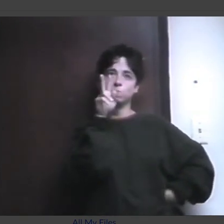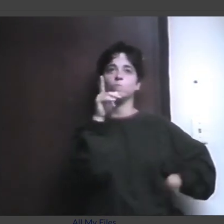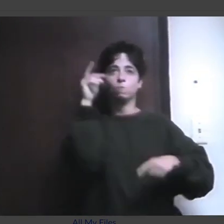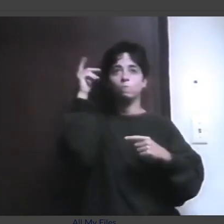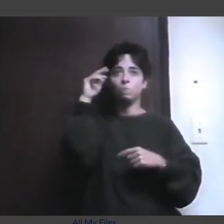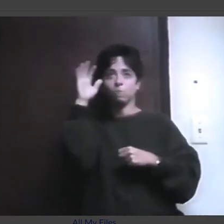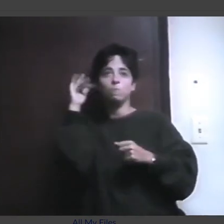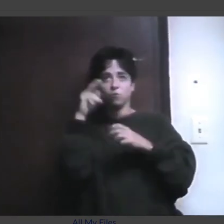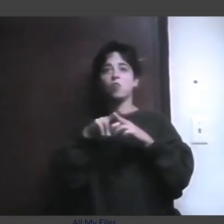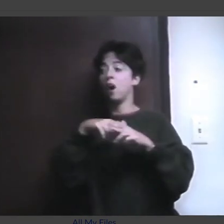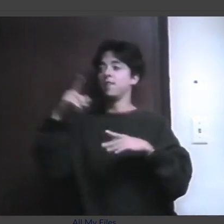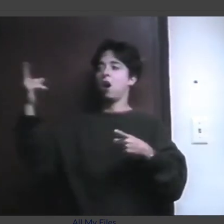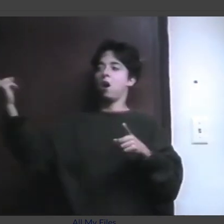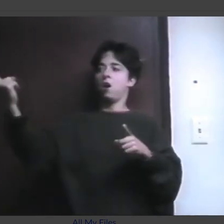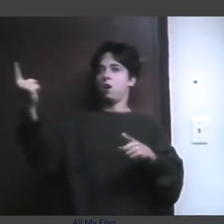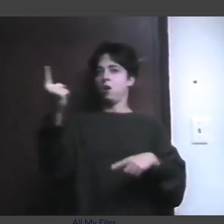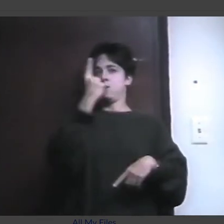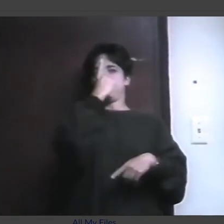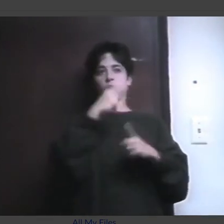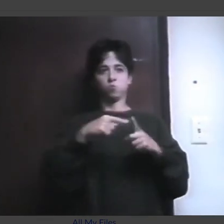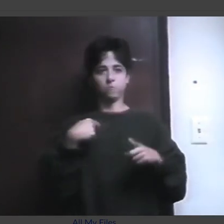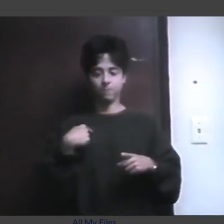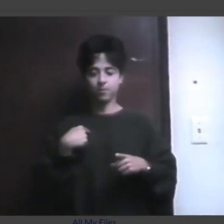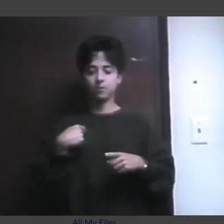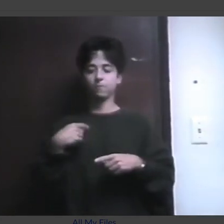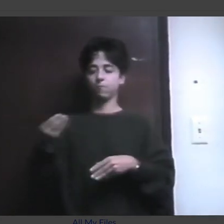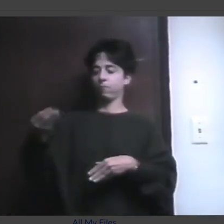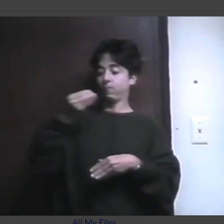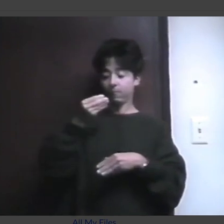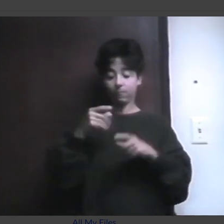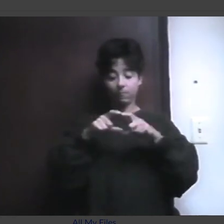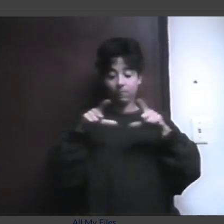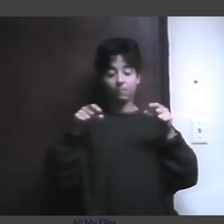to whoever he approached.